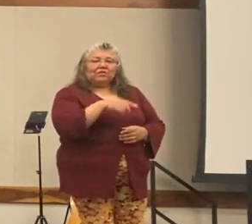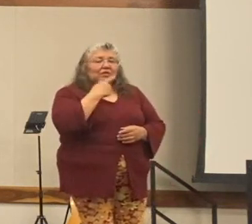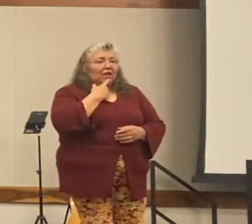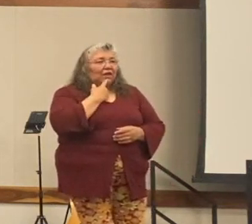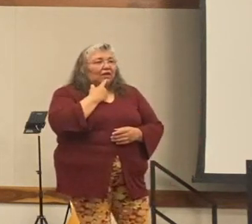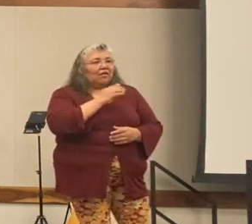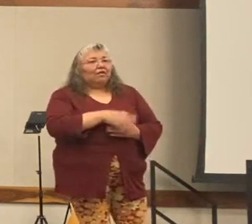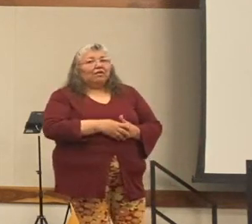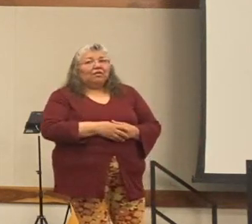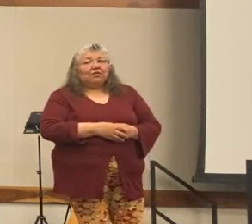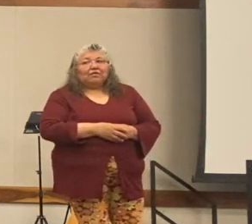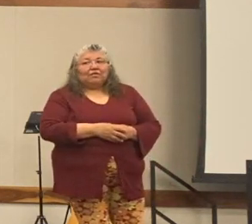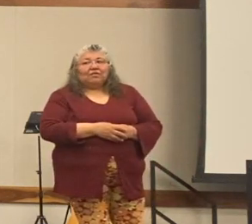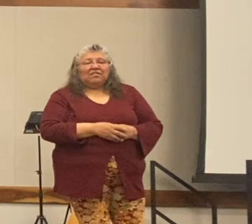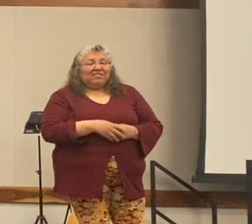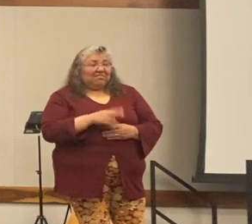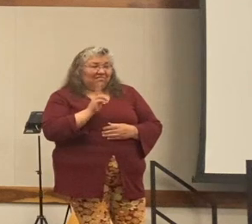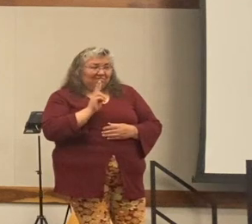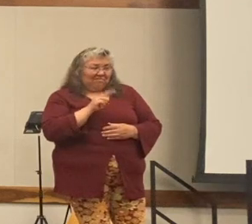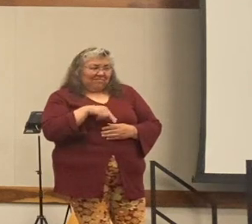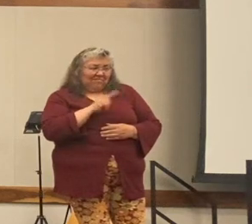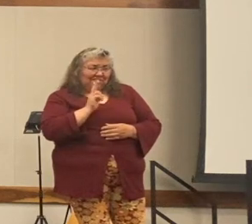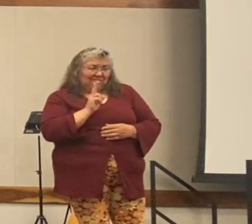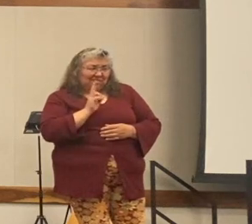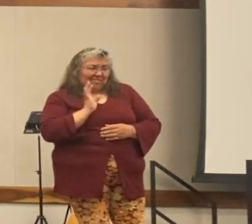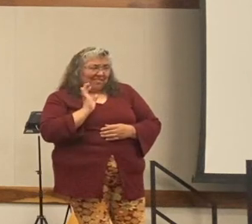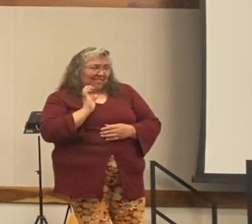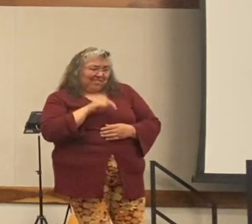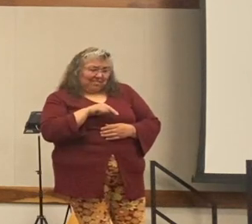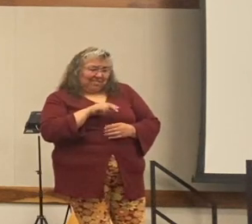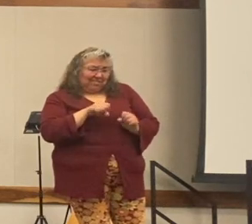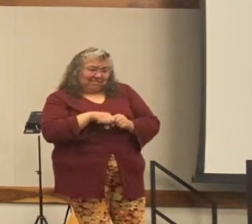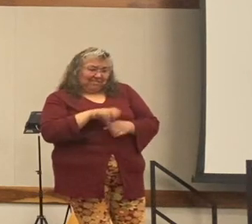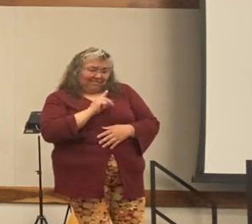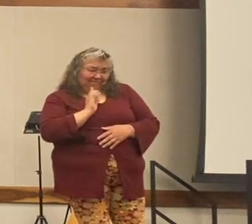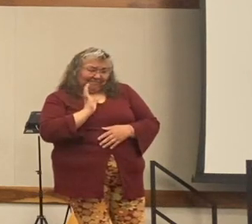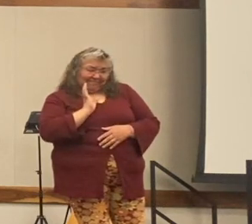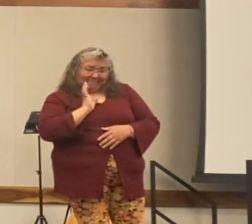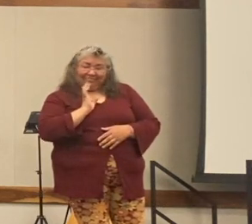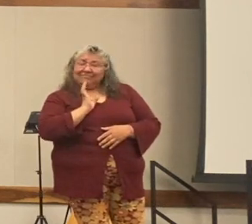like, look at her shoes.